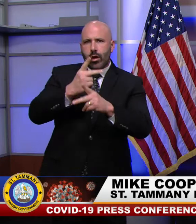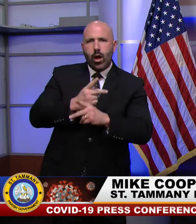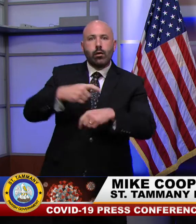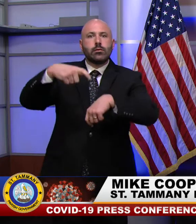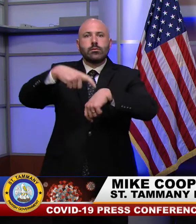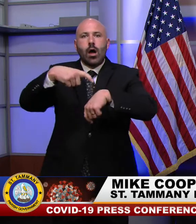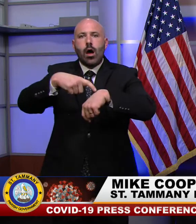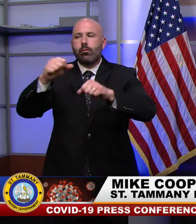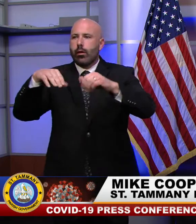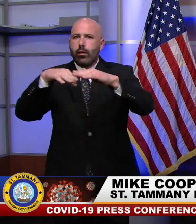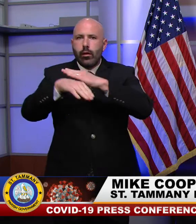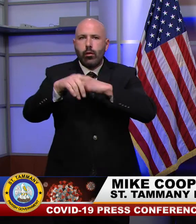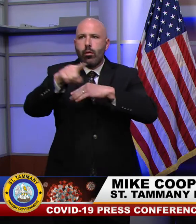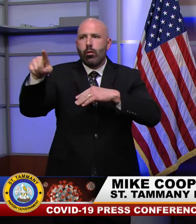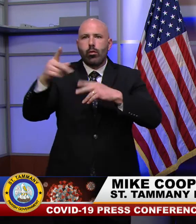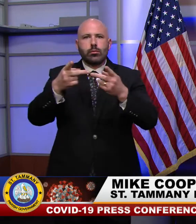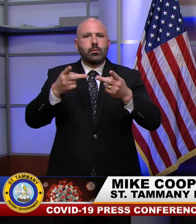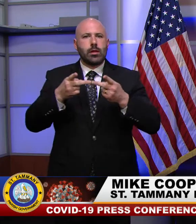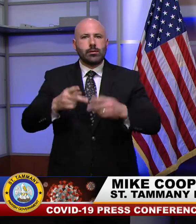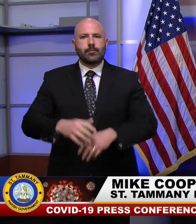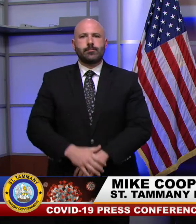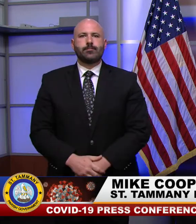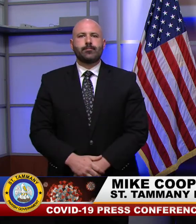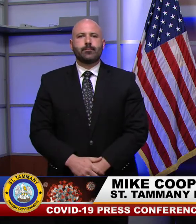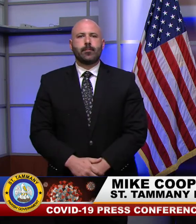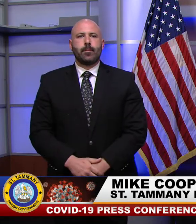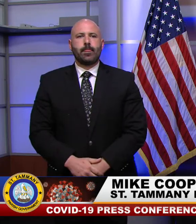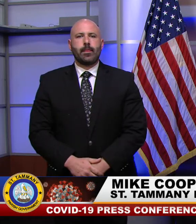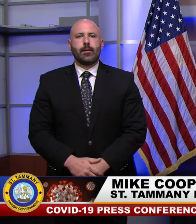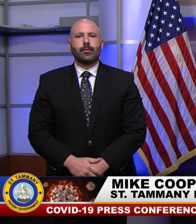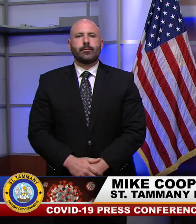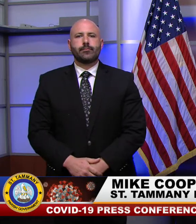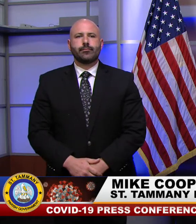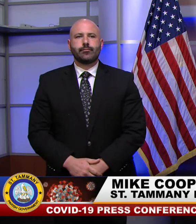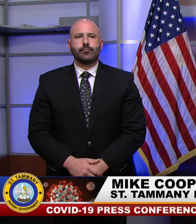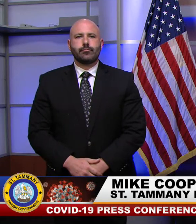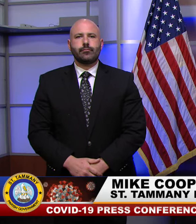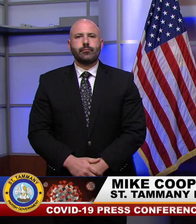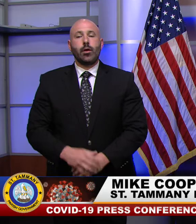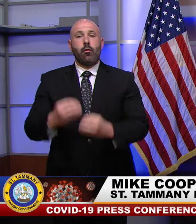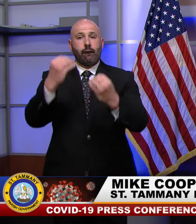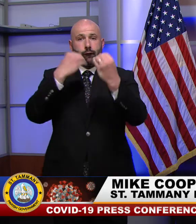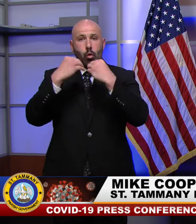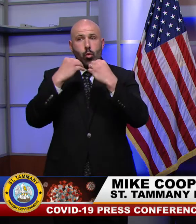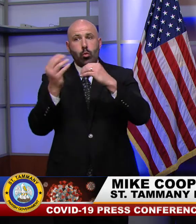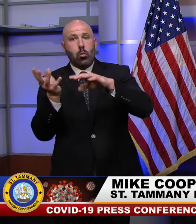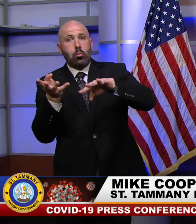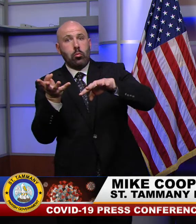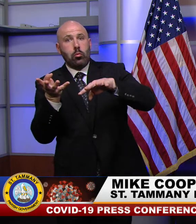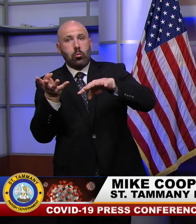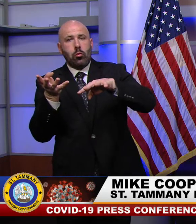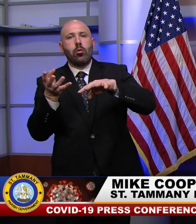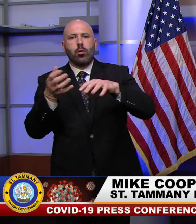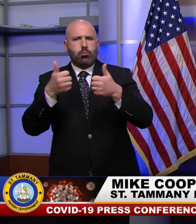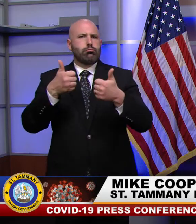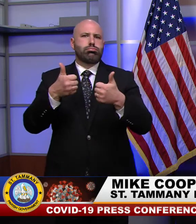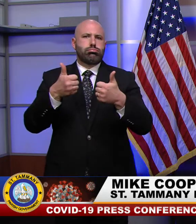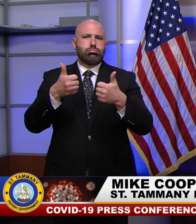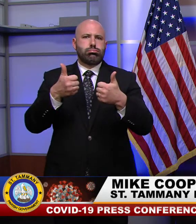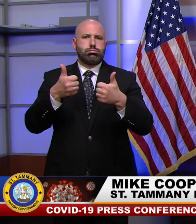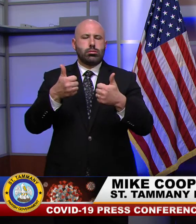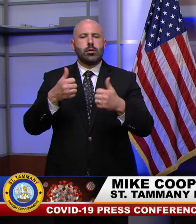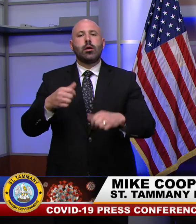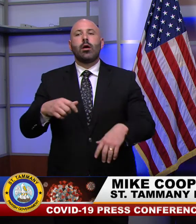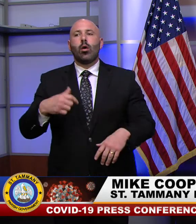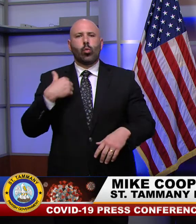and time of service. Our grocery supply chain is intact. We have been in touch with local grocers, and